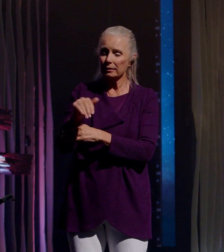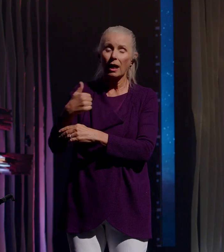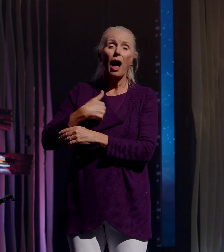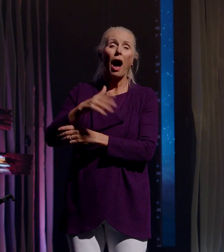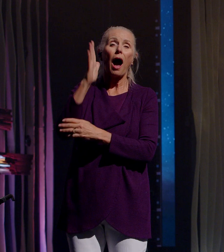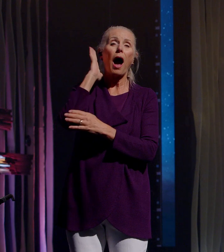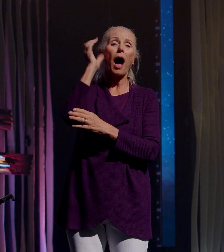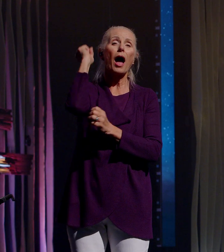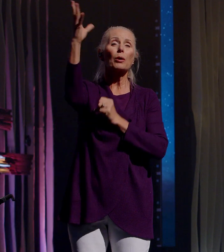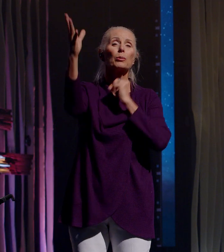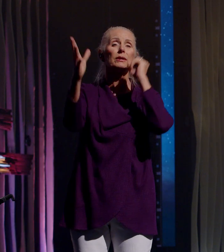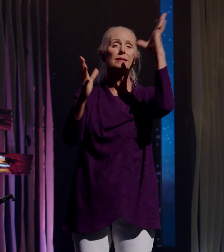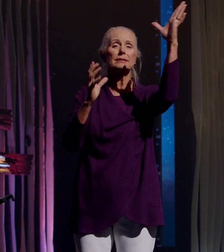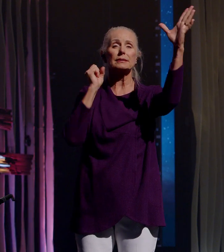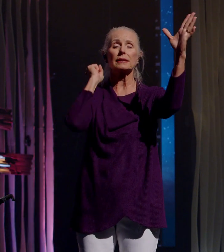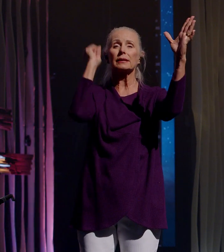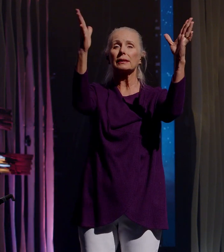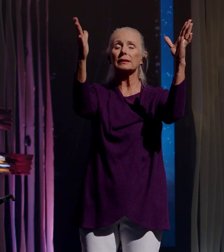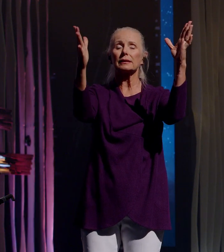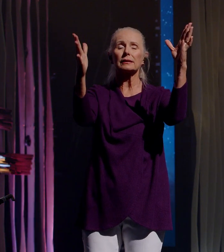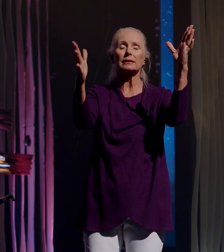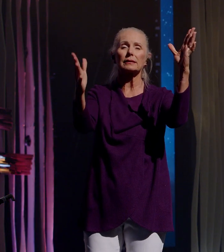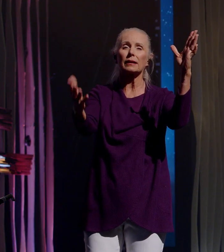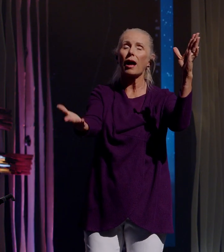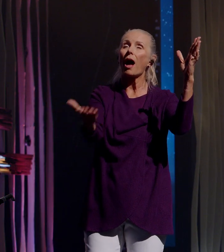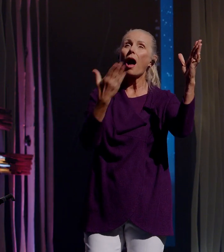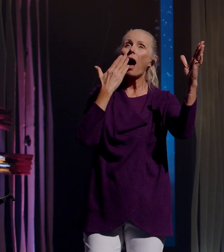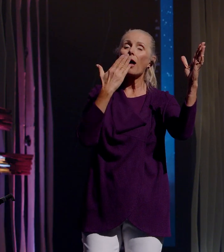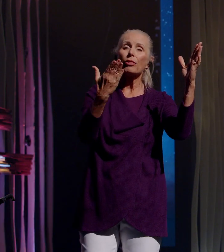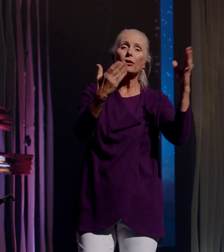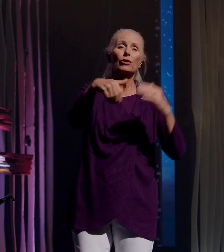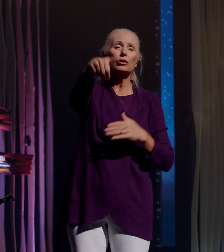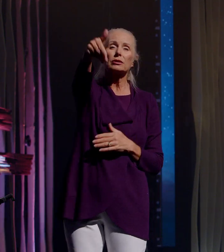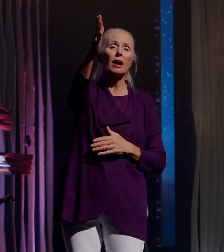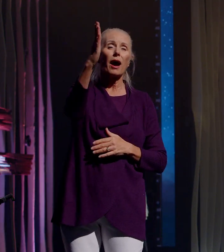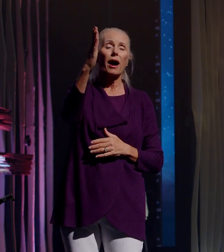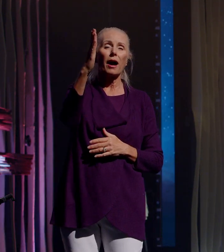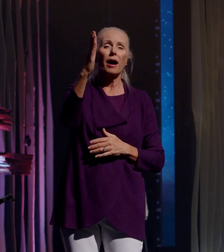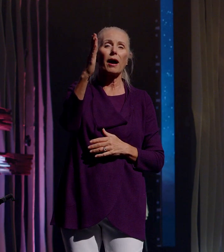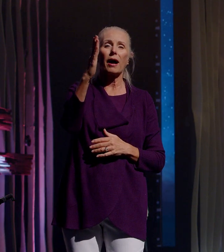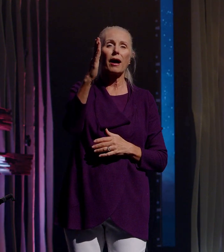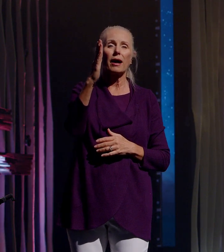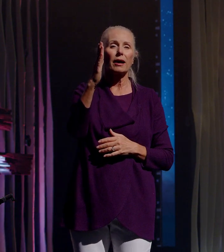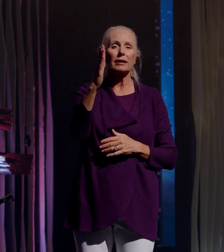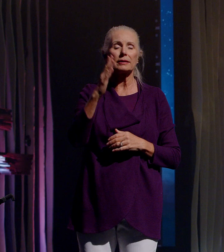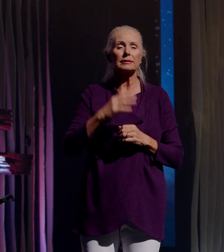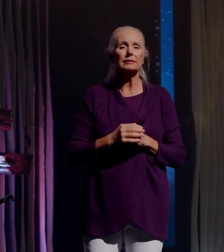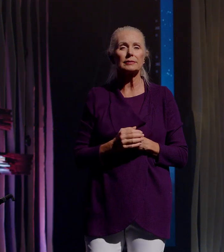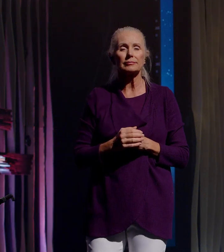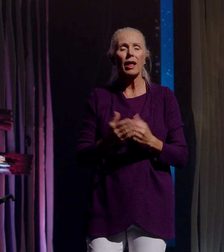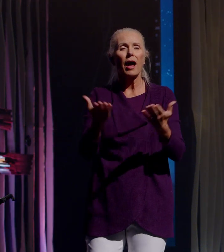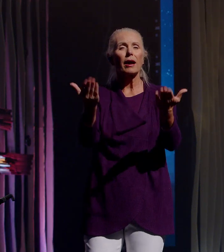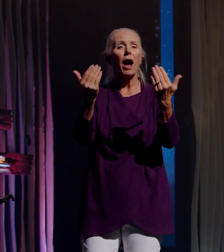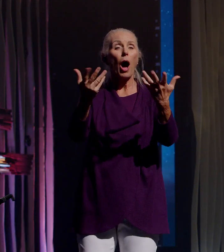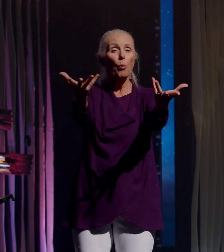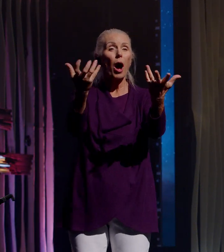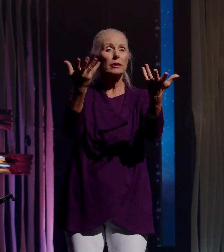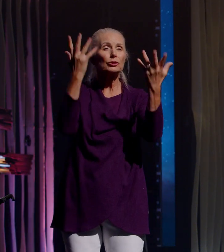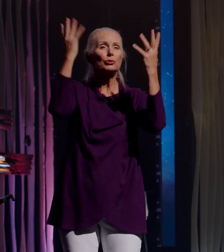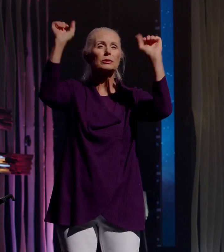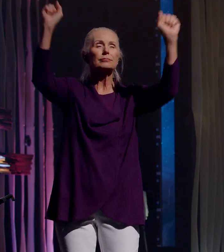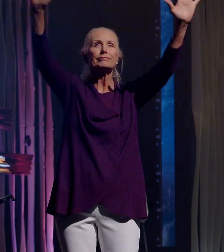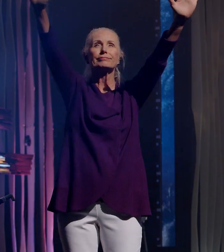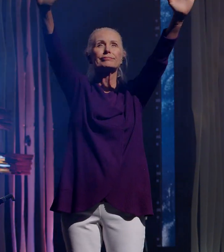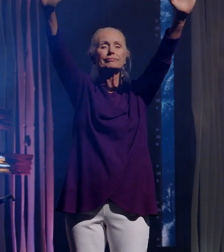head, I will sing of the goodness of God. Come on, can we stretch our hands and let's sing it